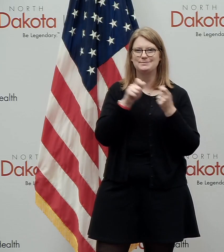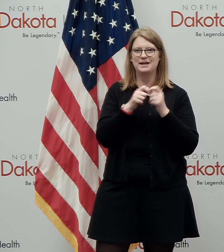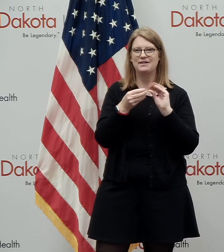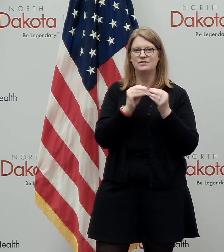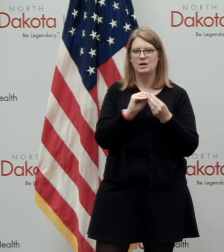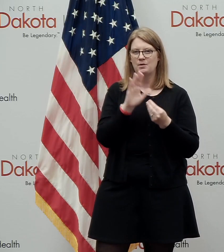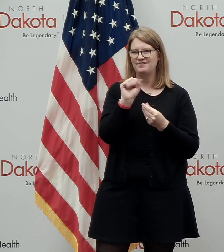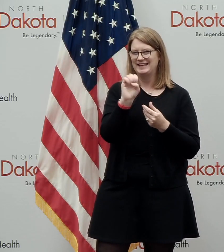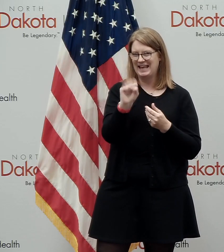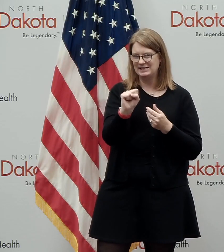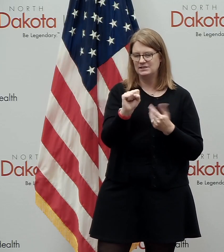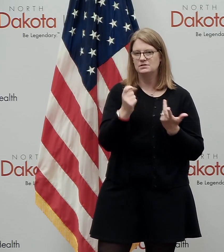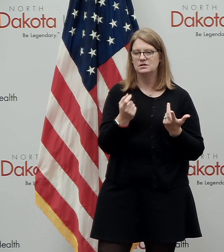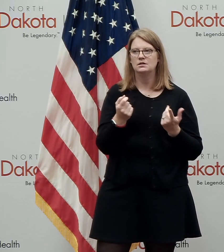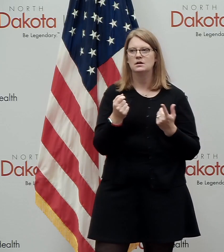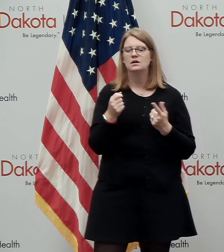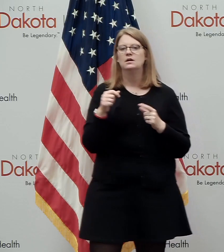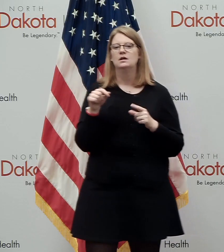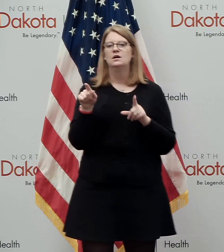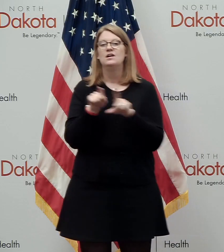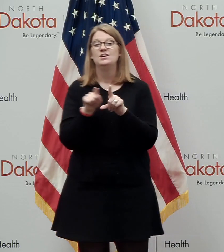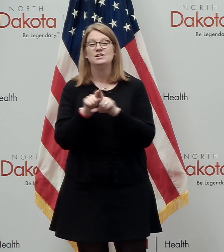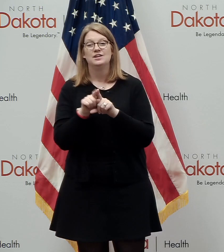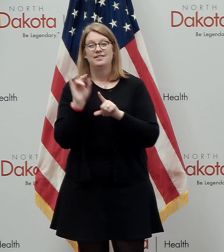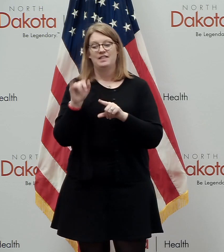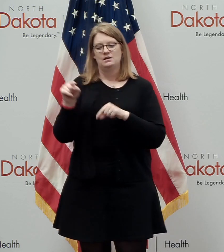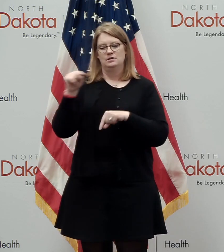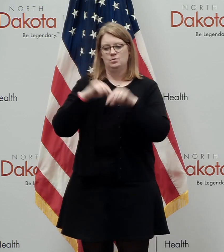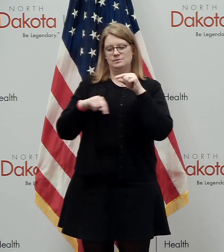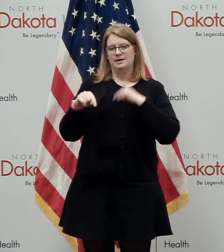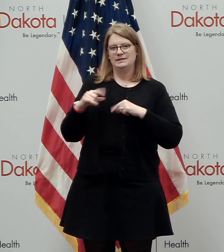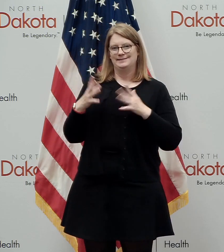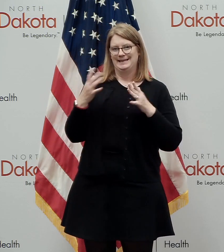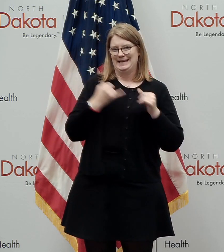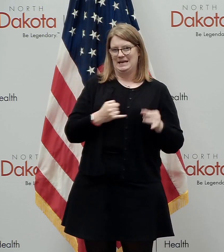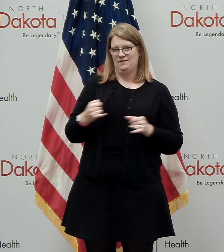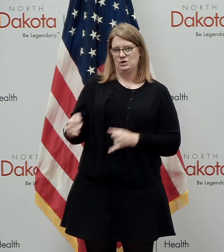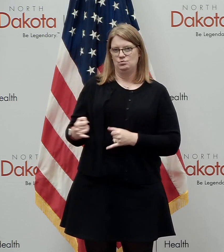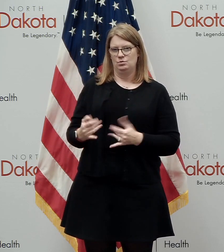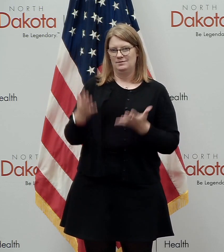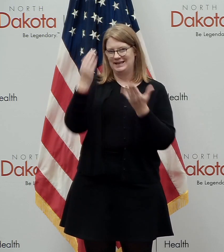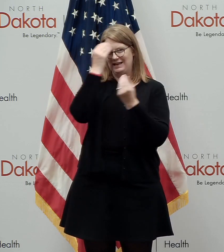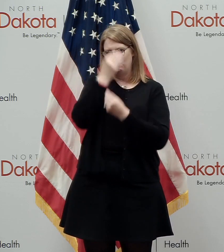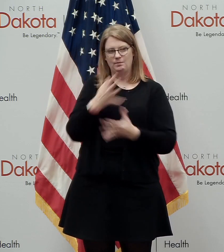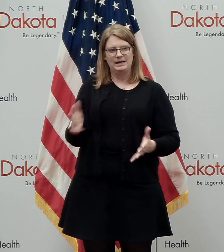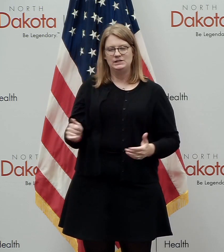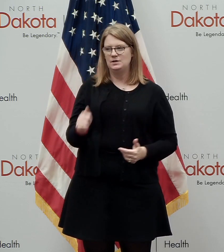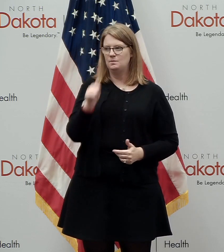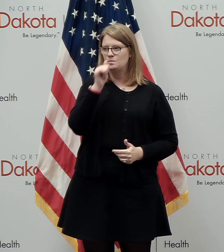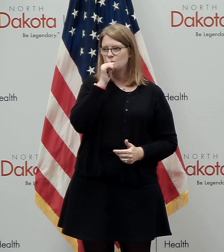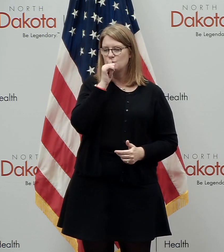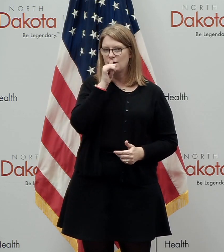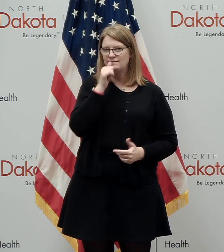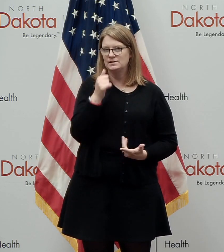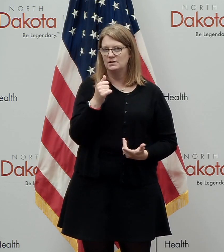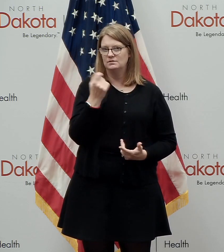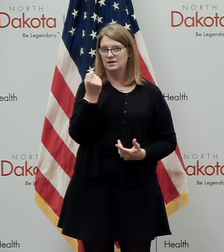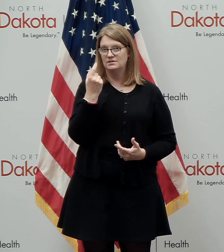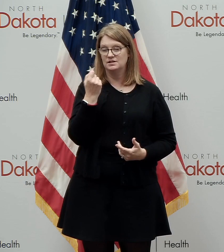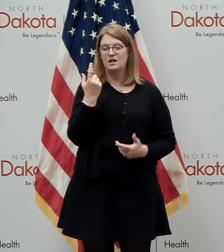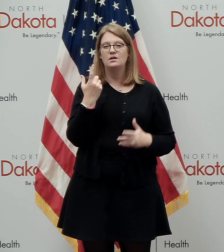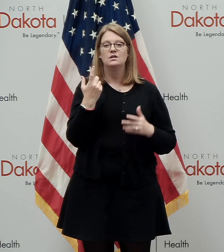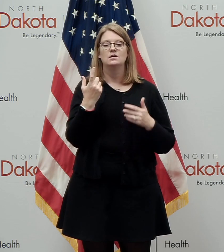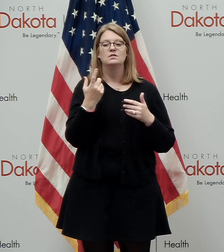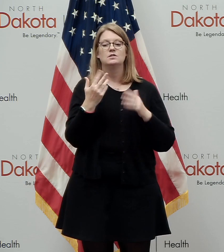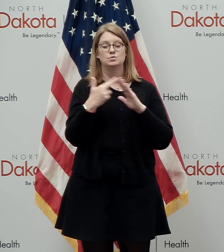So thanks for the question, Michelle. This all goes back to individual data privacy. There are two sets of rules. One, of